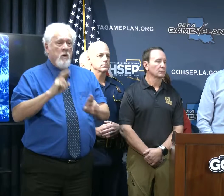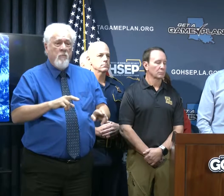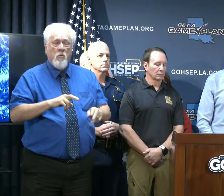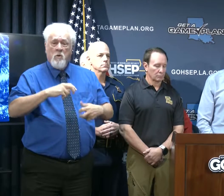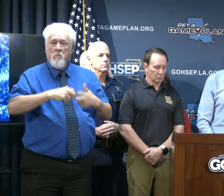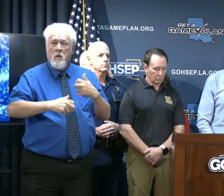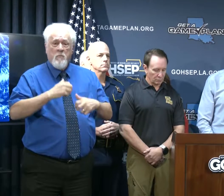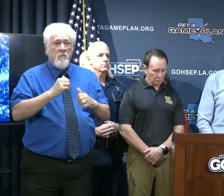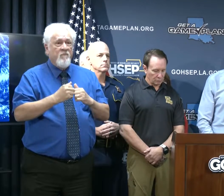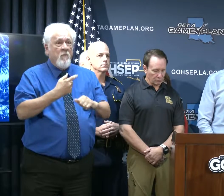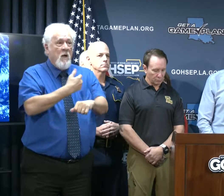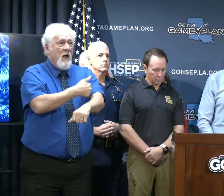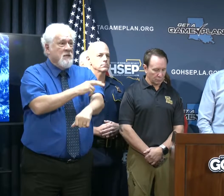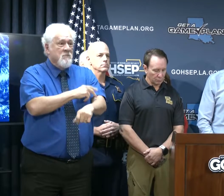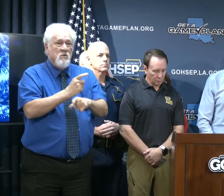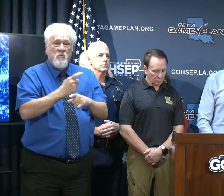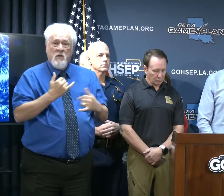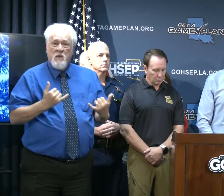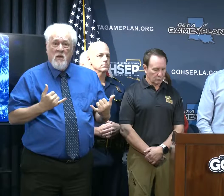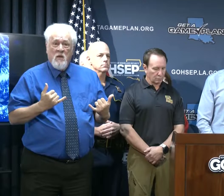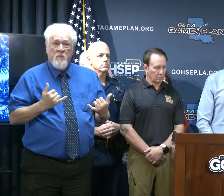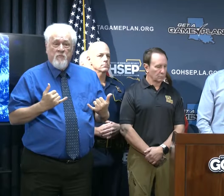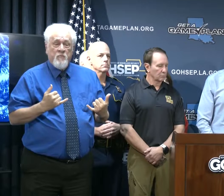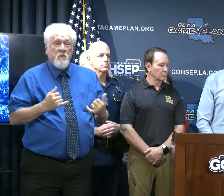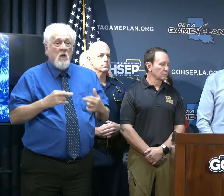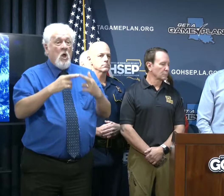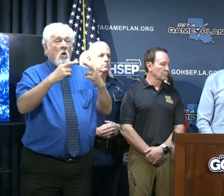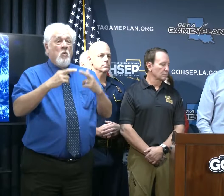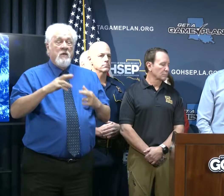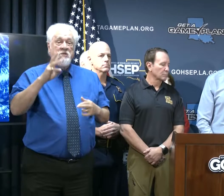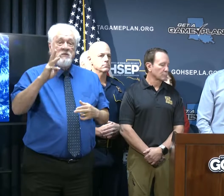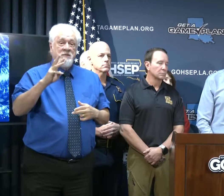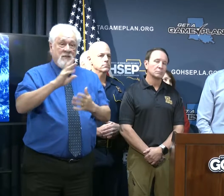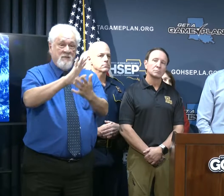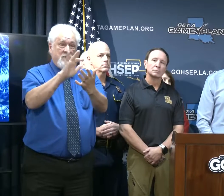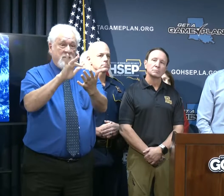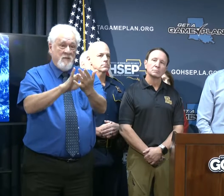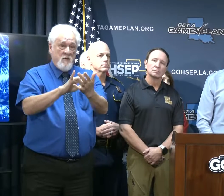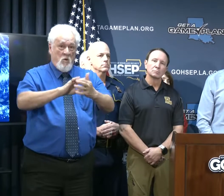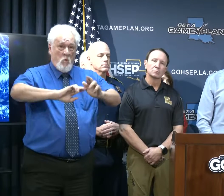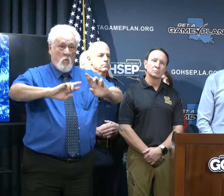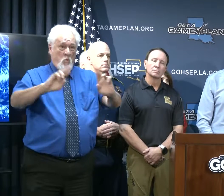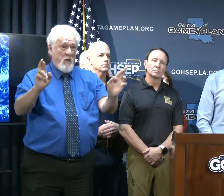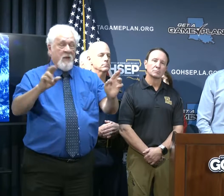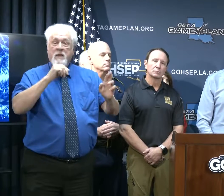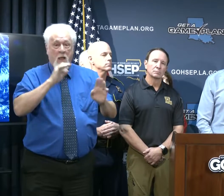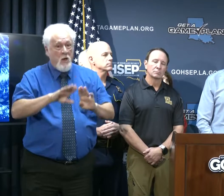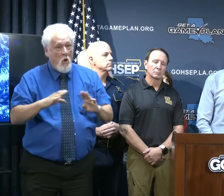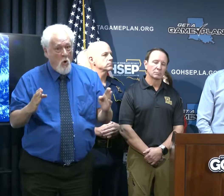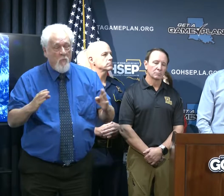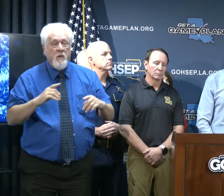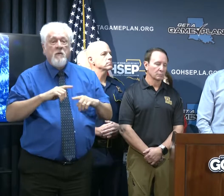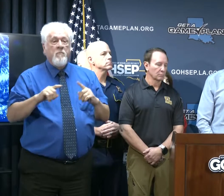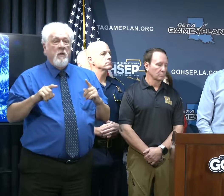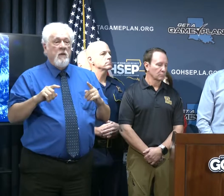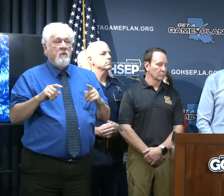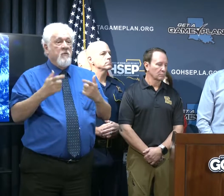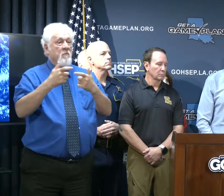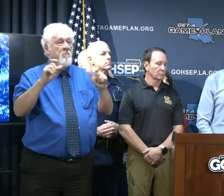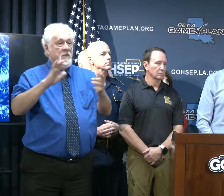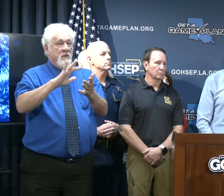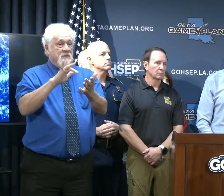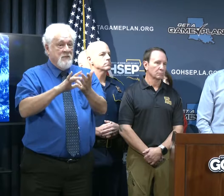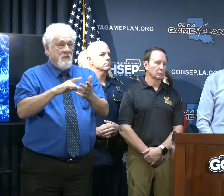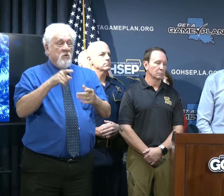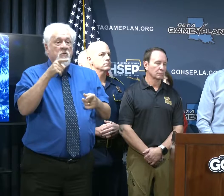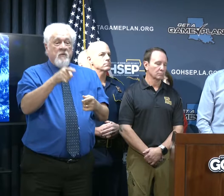issues from any hospitals right now. Region 6, the mega center, stands ready. It's not open, but if they need shelter and